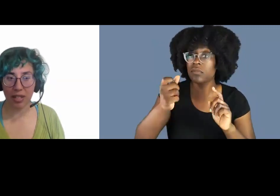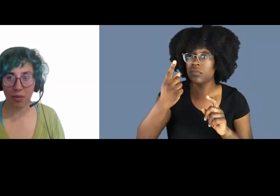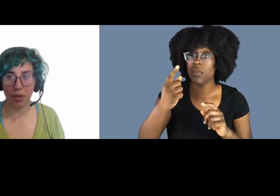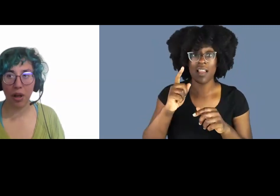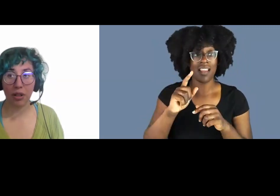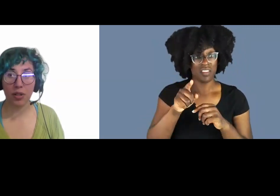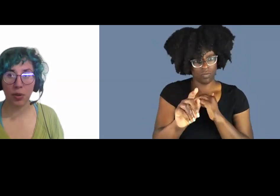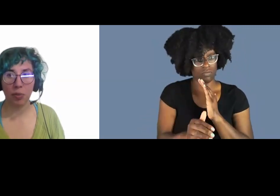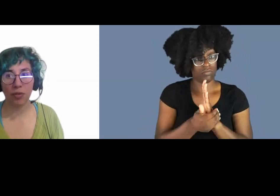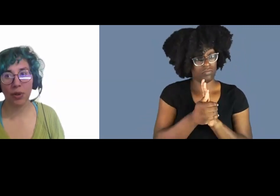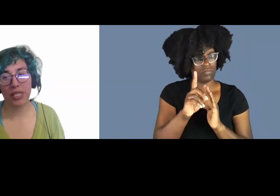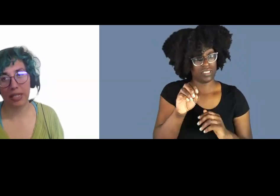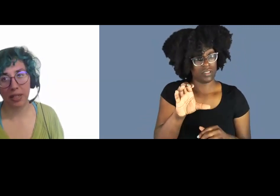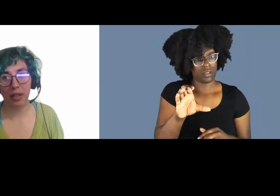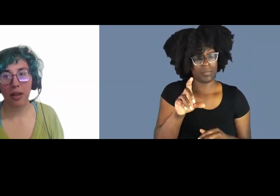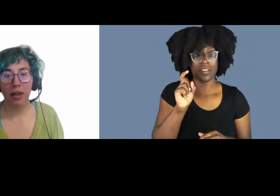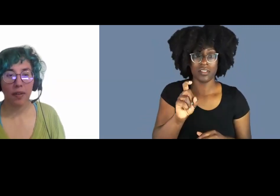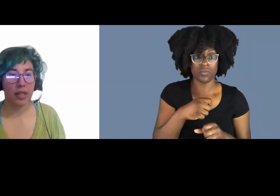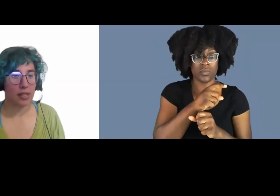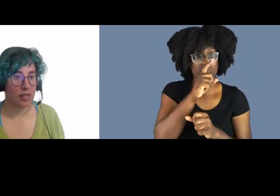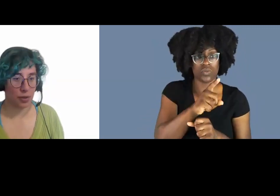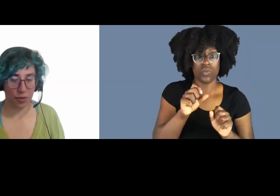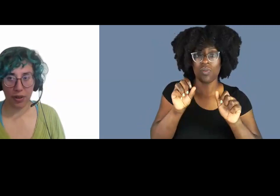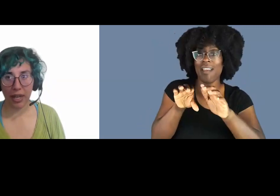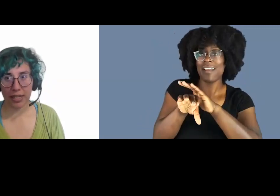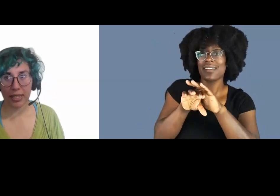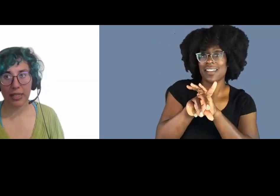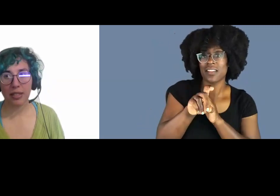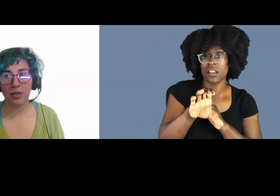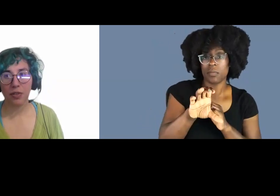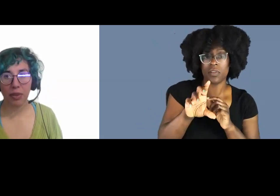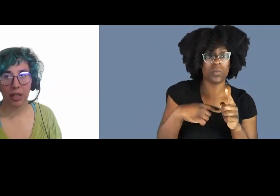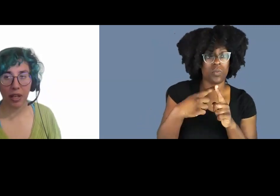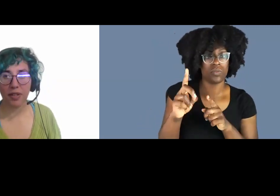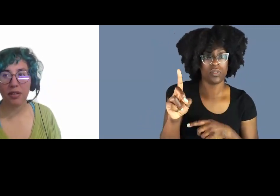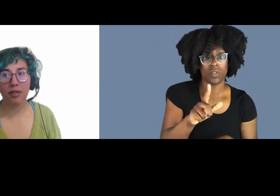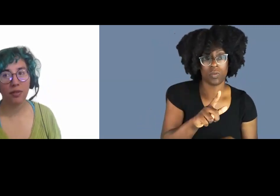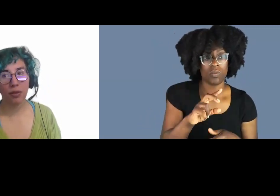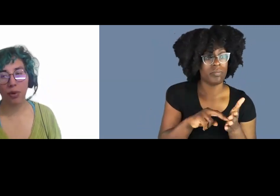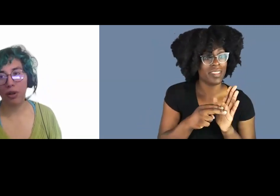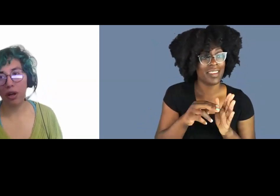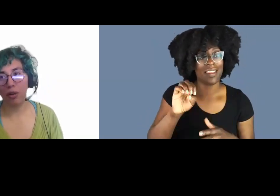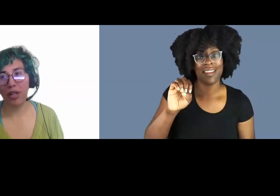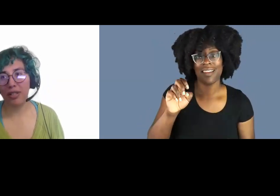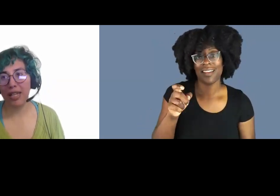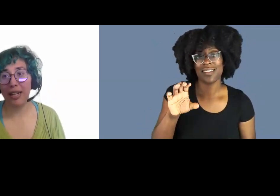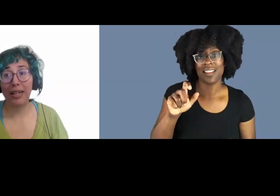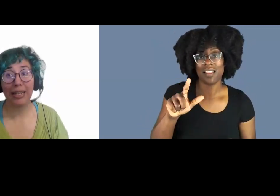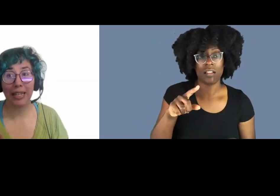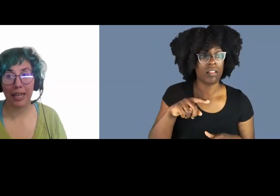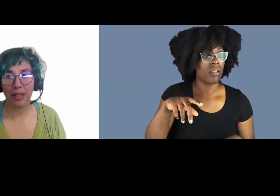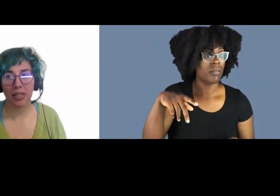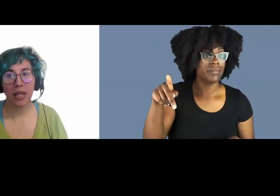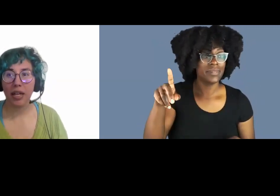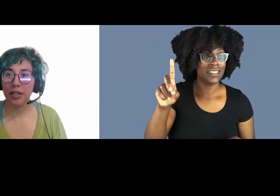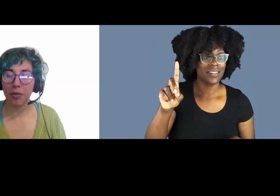be accessible on its own before you send it. This is true for Excel, this is true for PDFs, this is true for Word documents, and